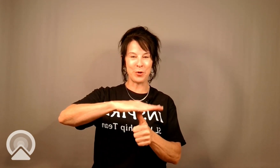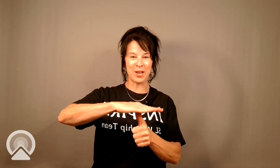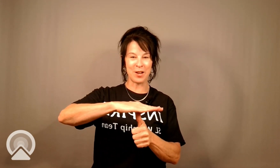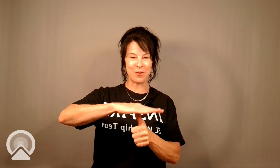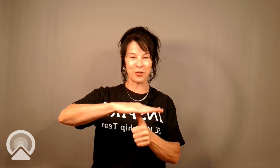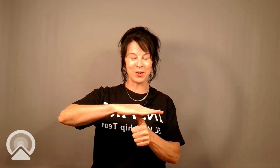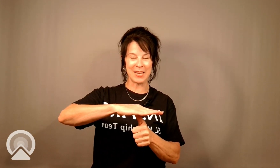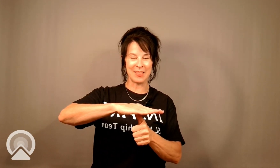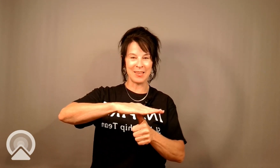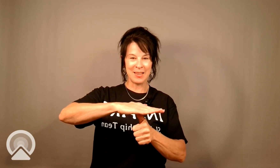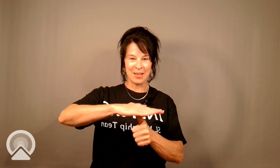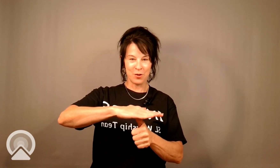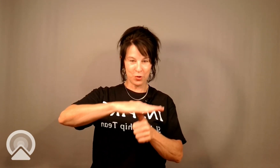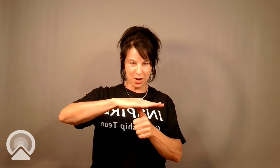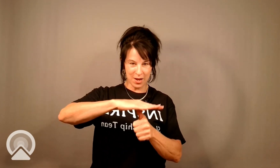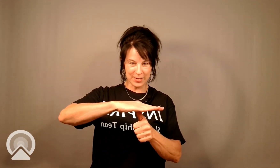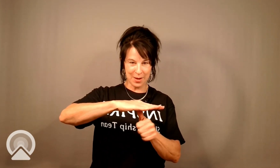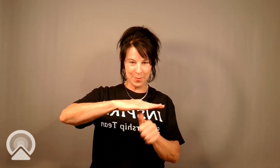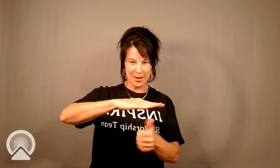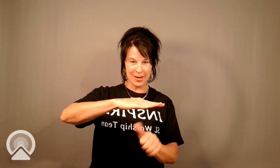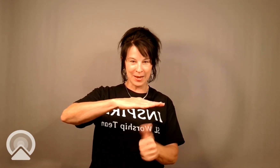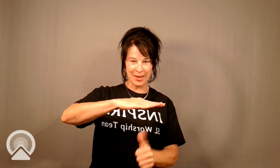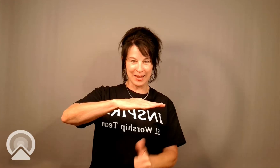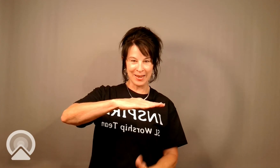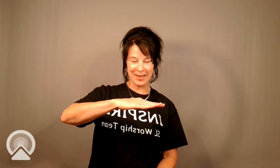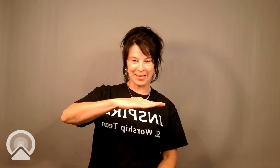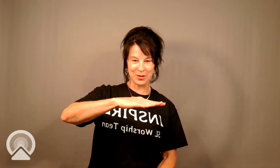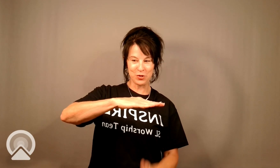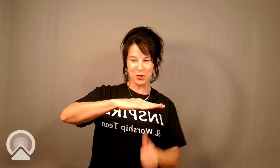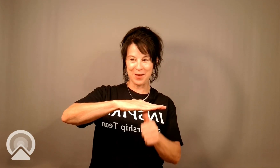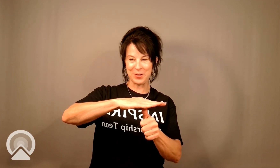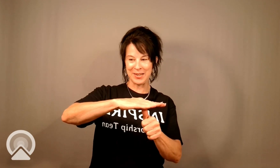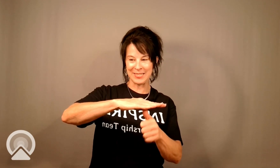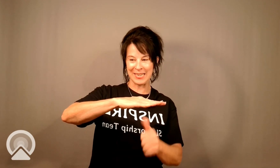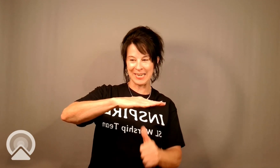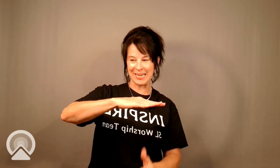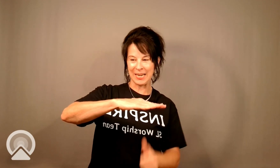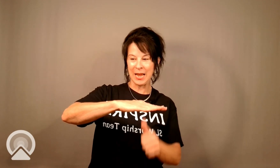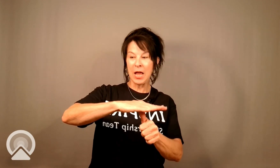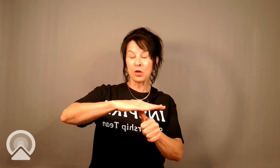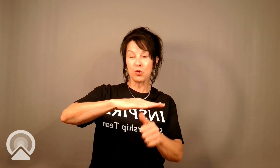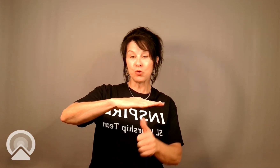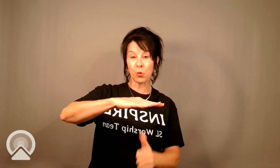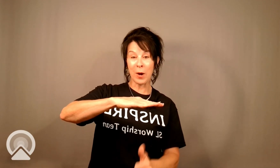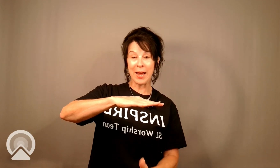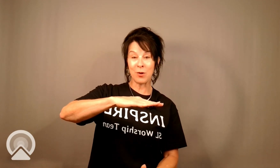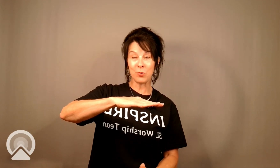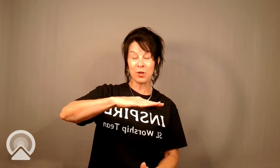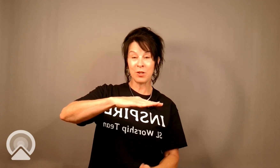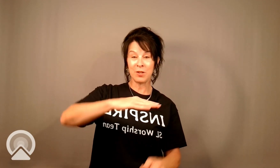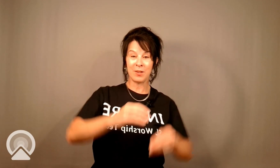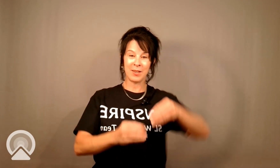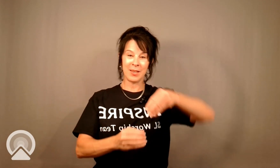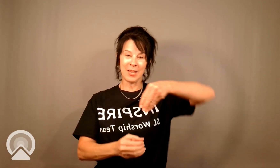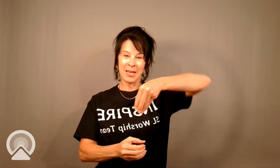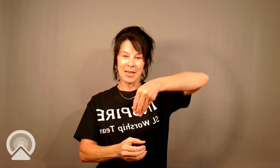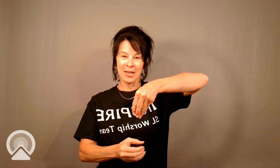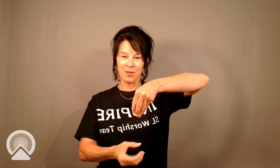it underneath your non-dominant, like you're drowning, sinking. Drowned, got